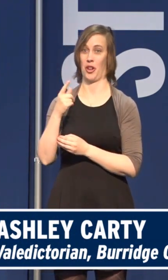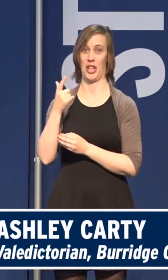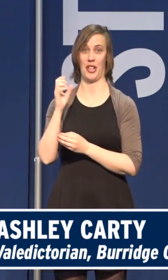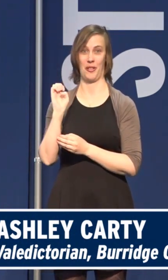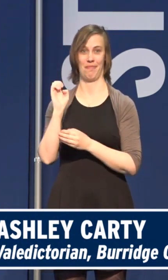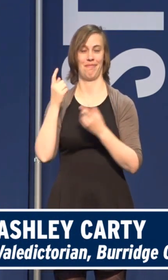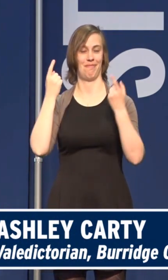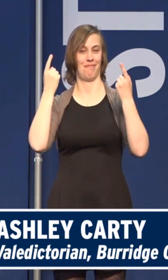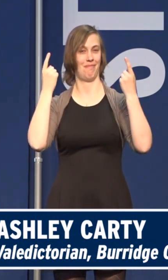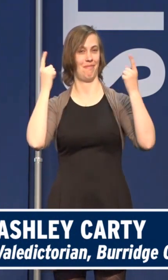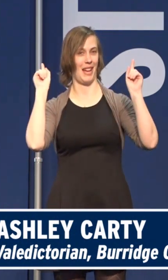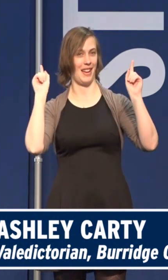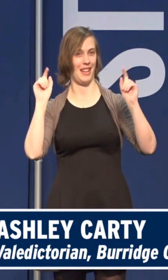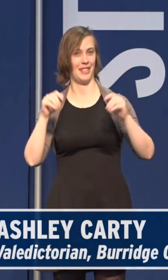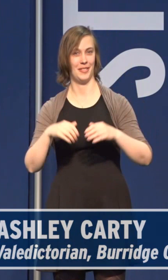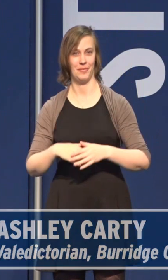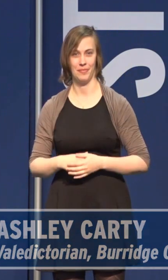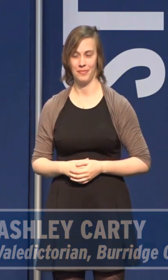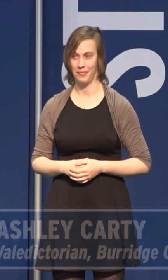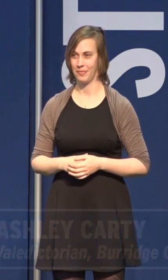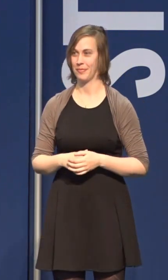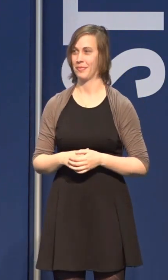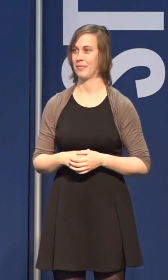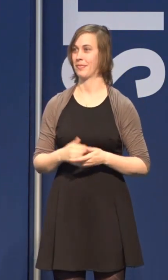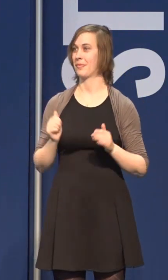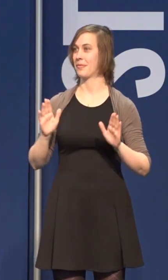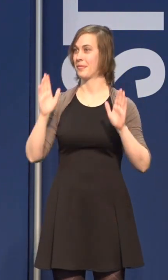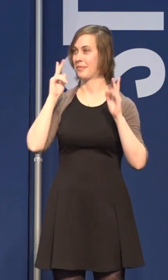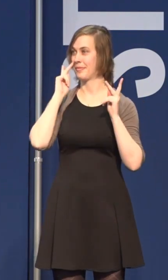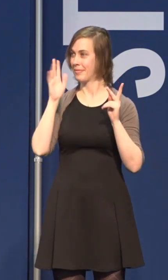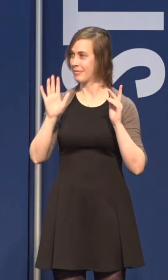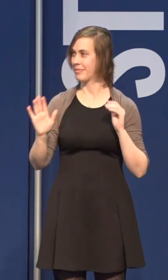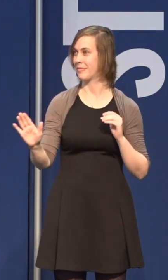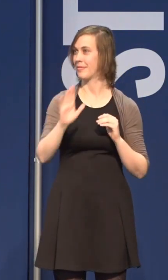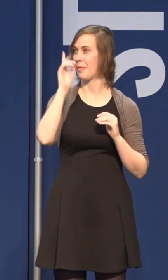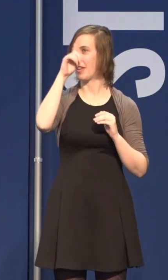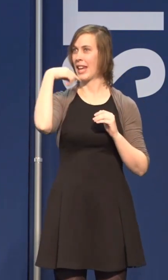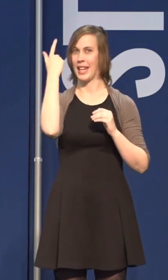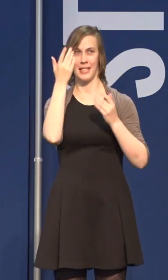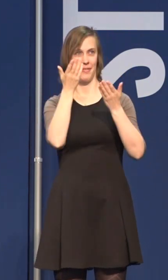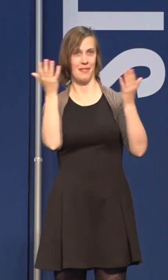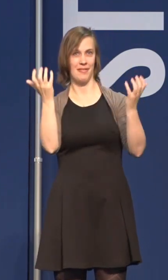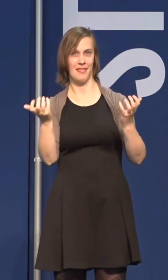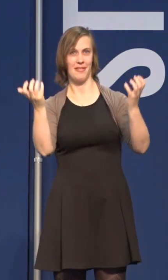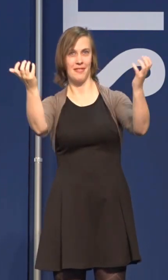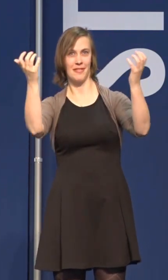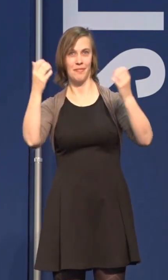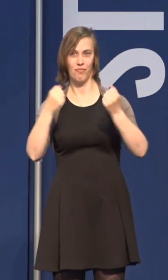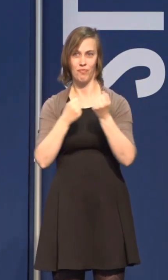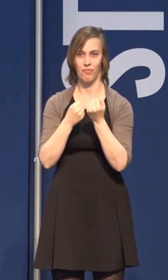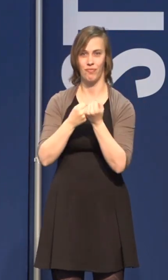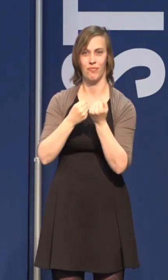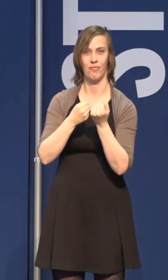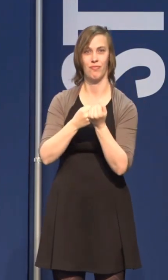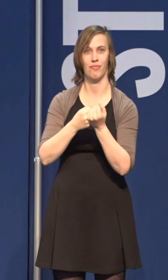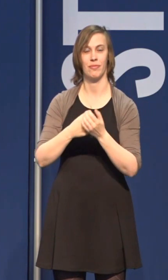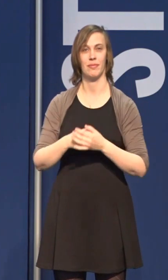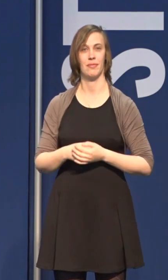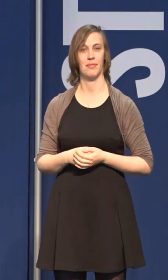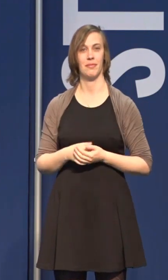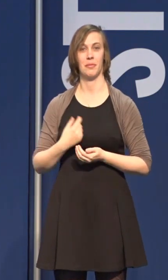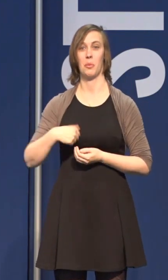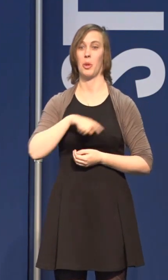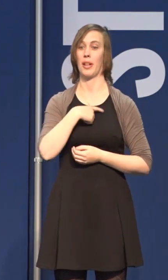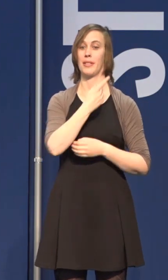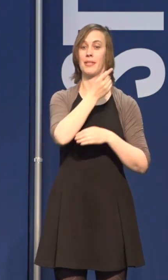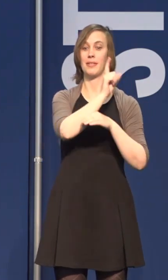it. It's so great to see so many kind and supportive faces out here with us today. And as we all stand before you, we've all reached